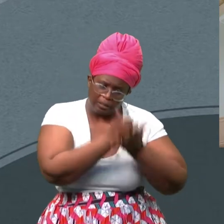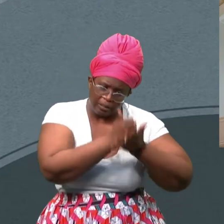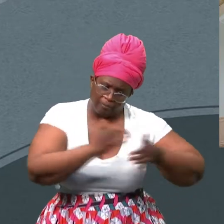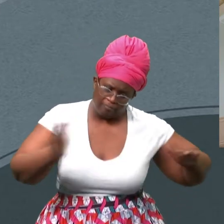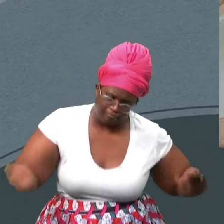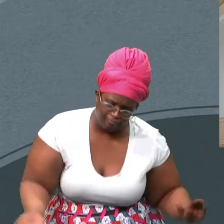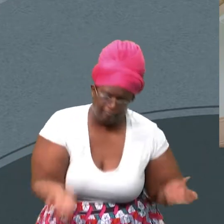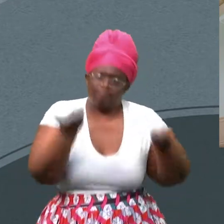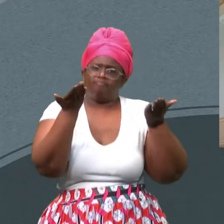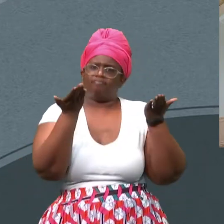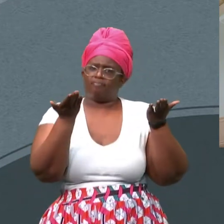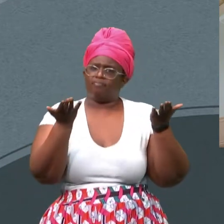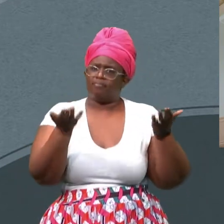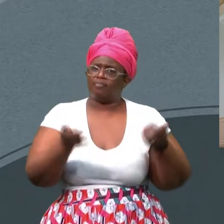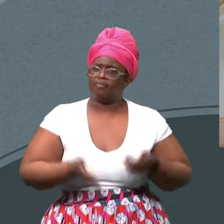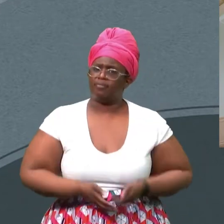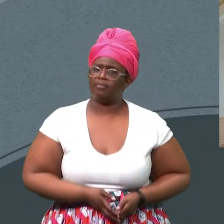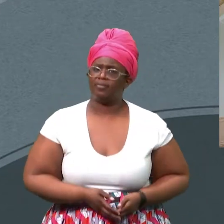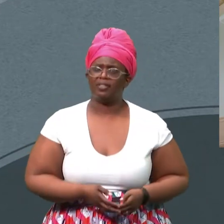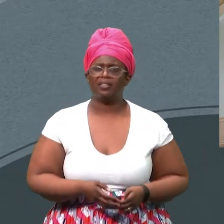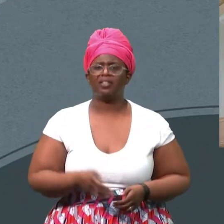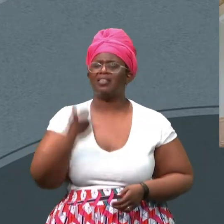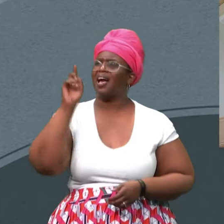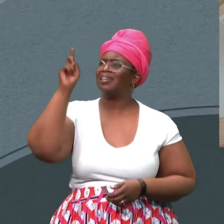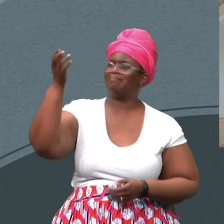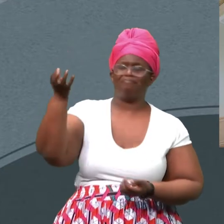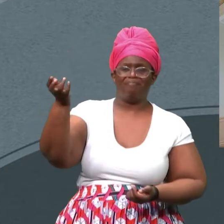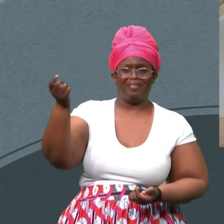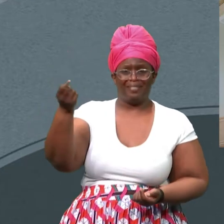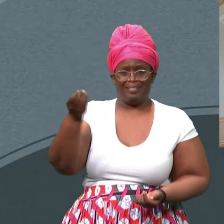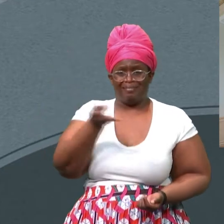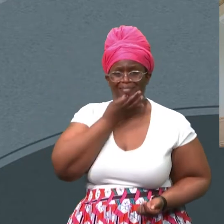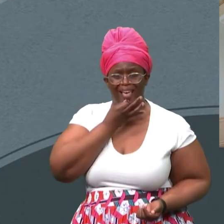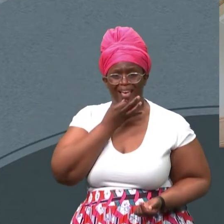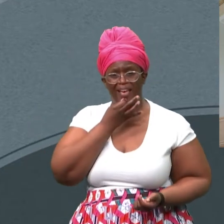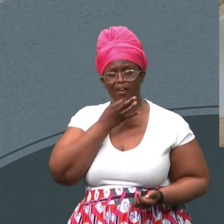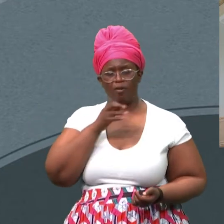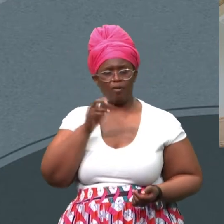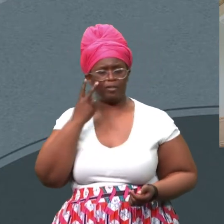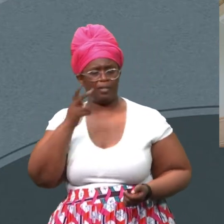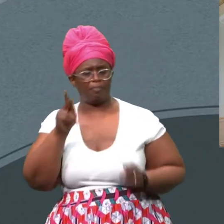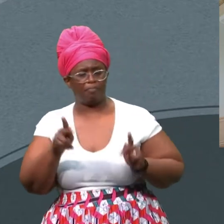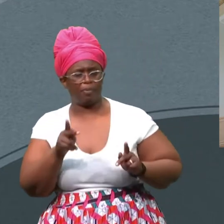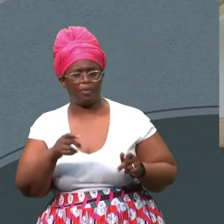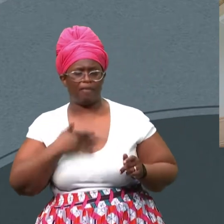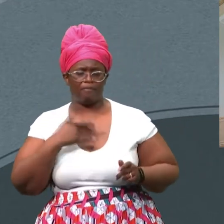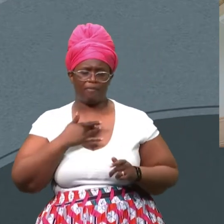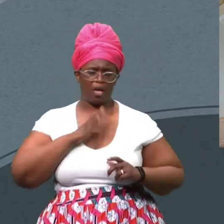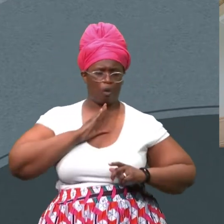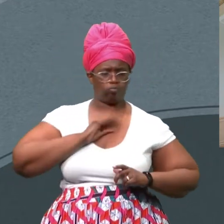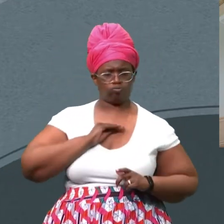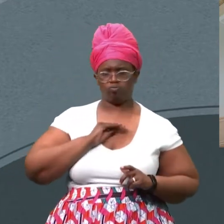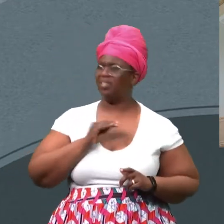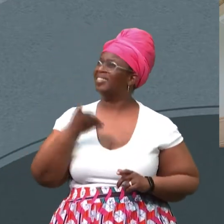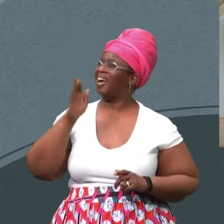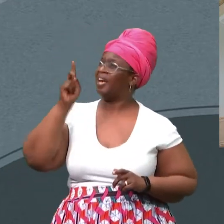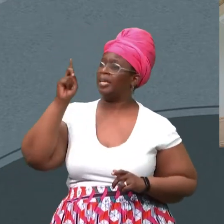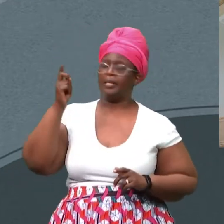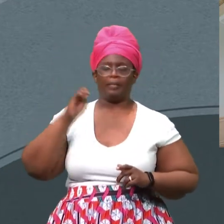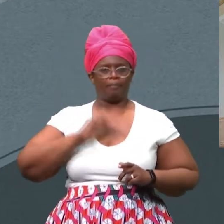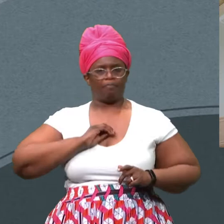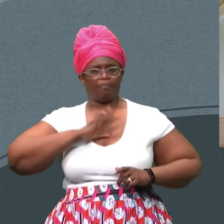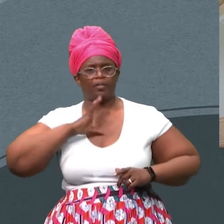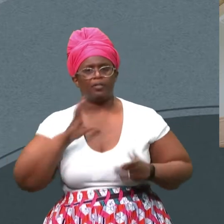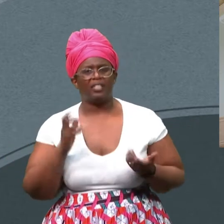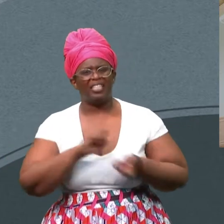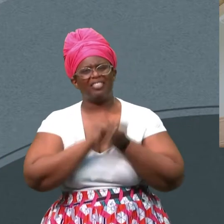are in a lowly estate. I specialize in finding people that feel like they are less than. And when I get done with them, behold, oh